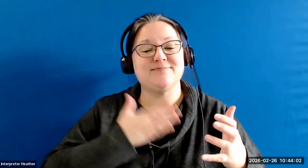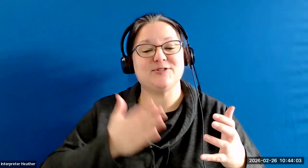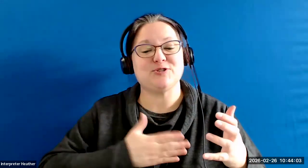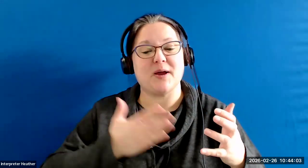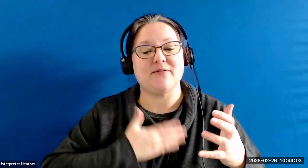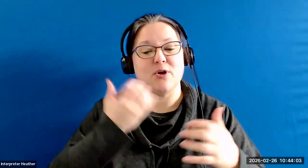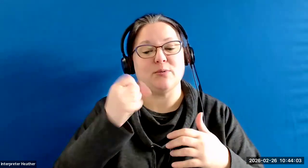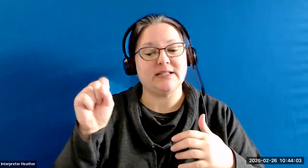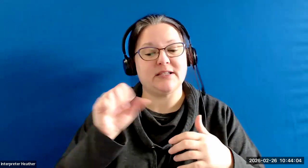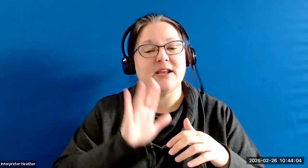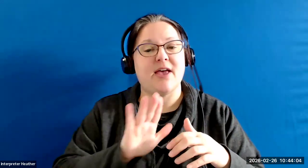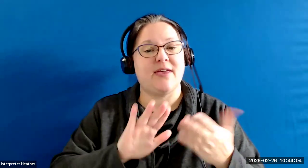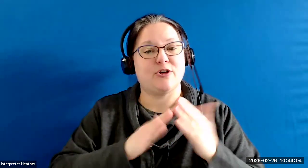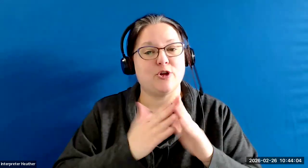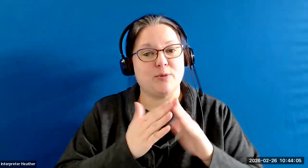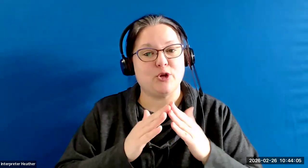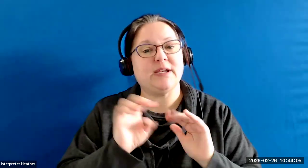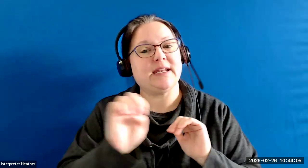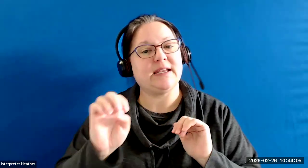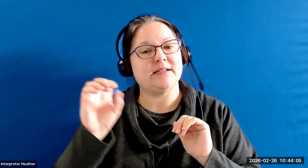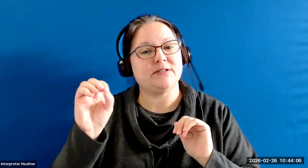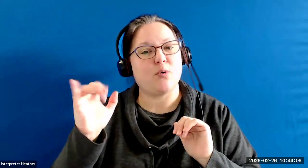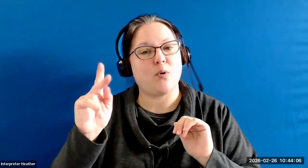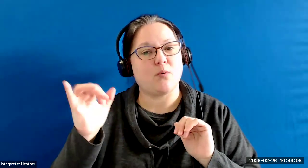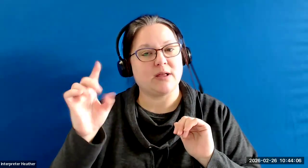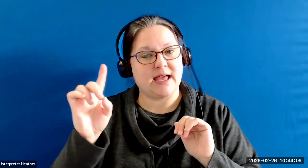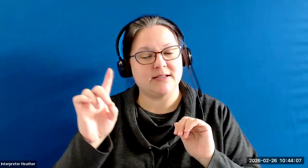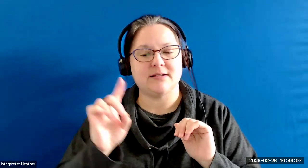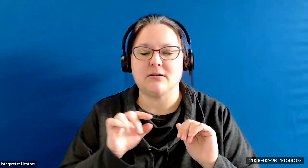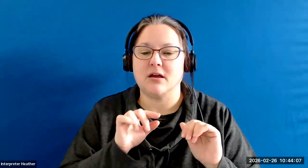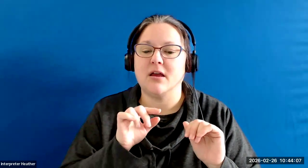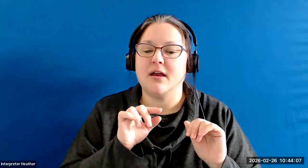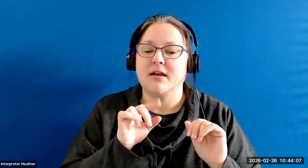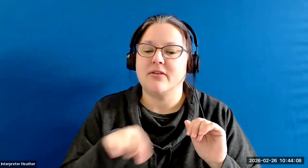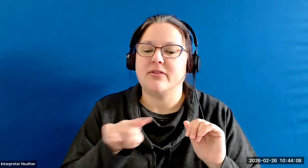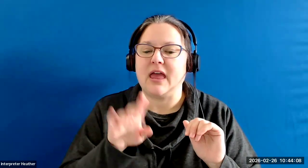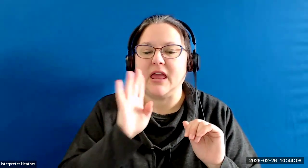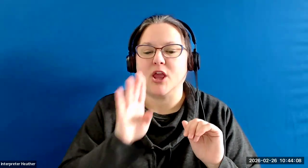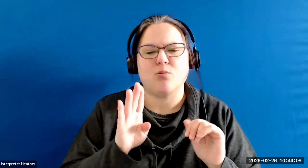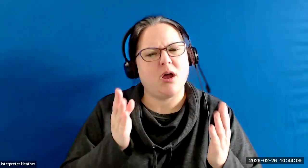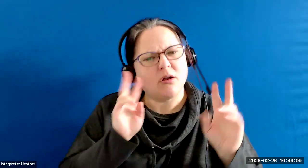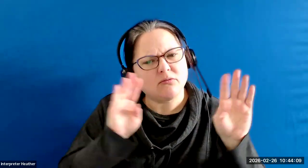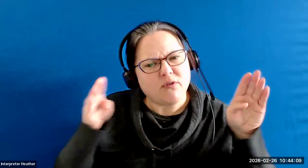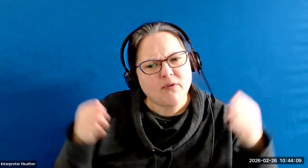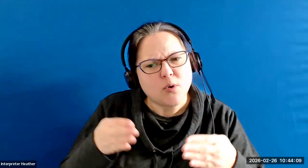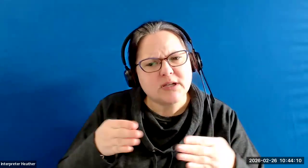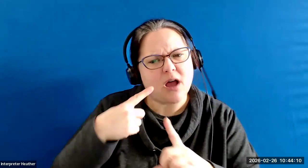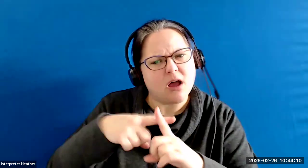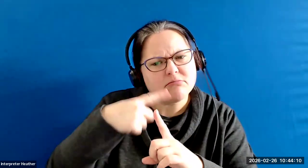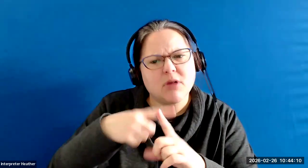in East Oakland, where they center, uplift, and empower folks through shared